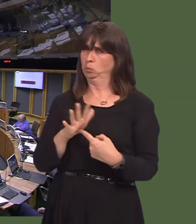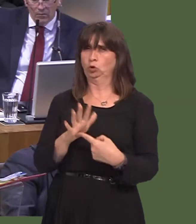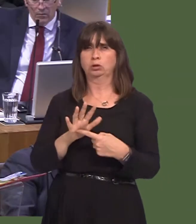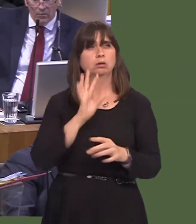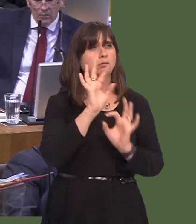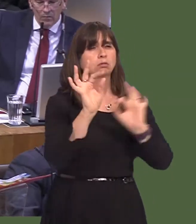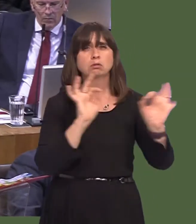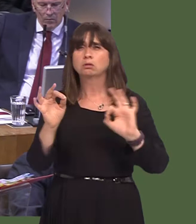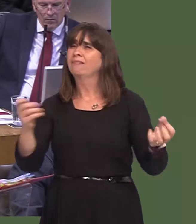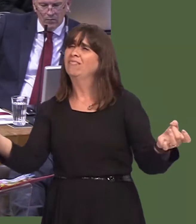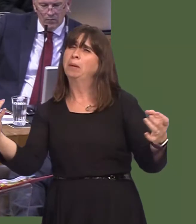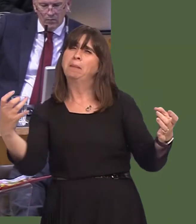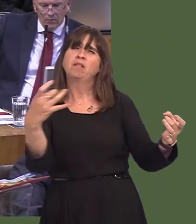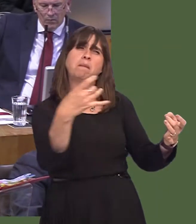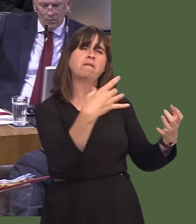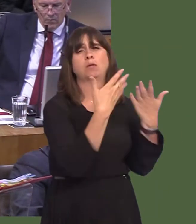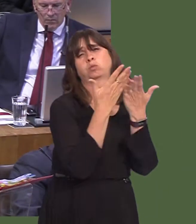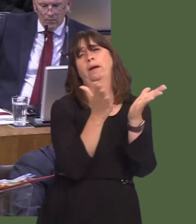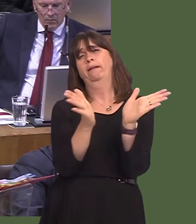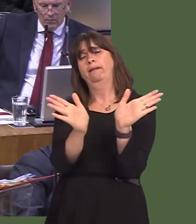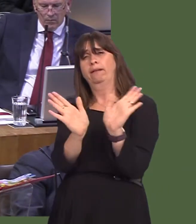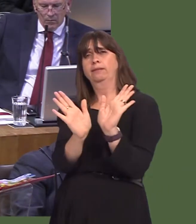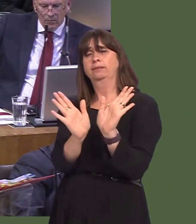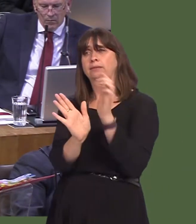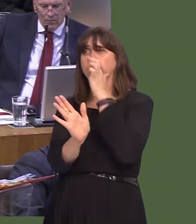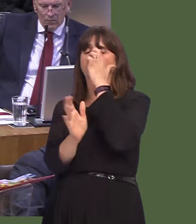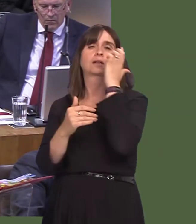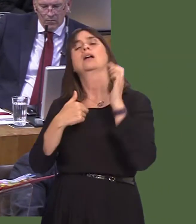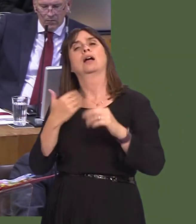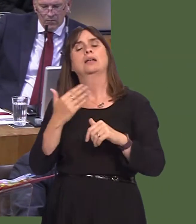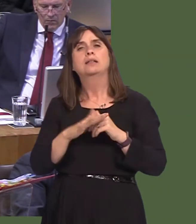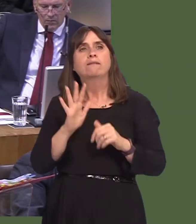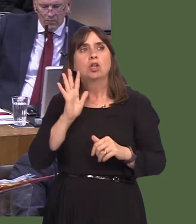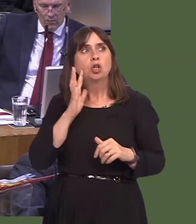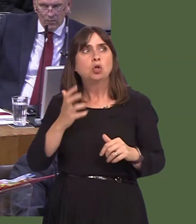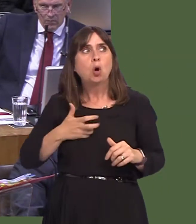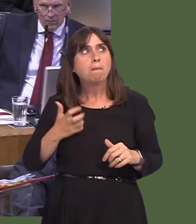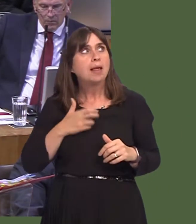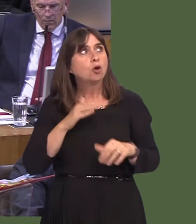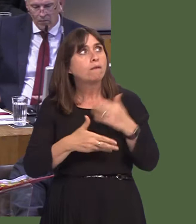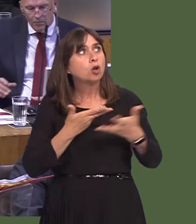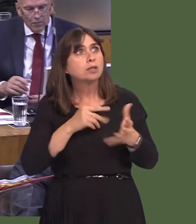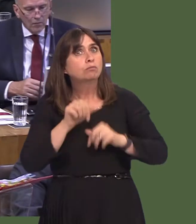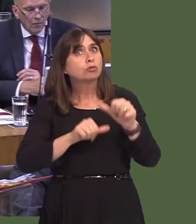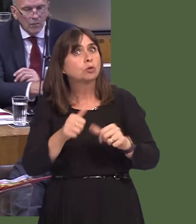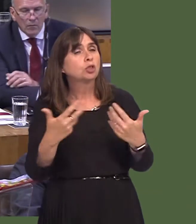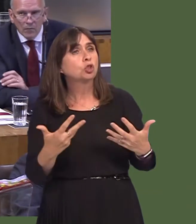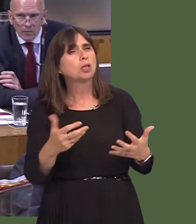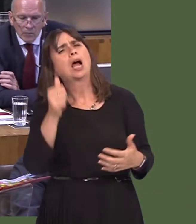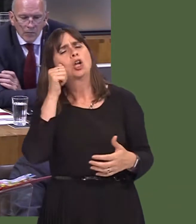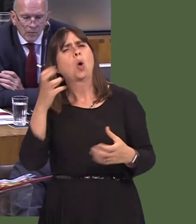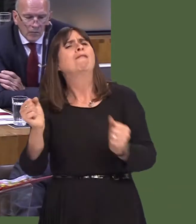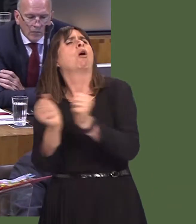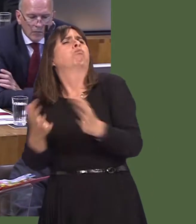that there is the fullest possible consultation. I've not heard of any complaints around the consultation itself, although, of course, there will be strong